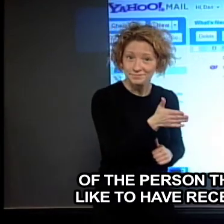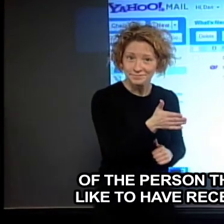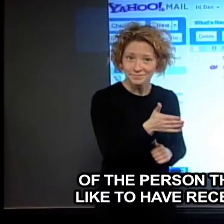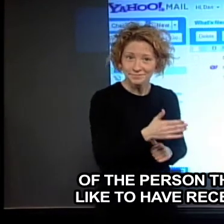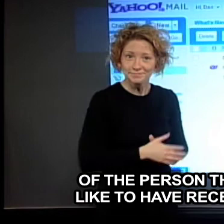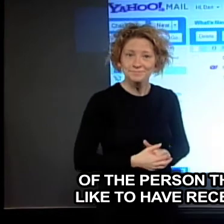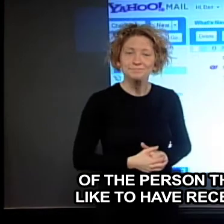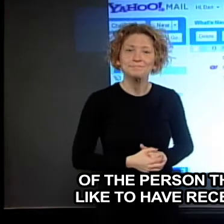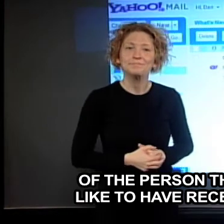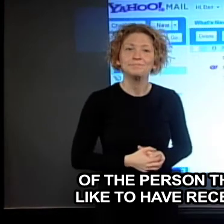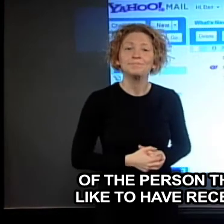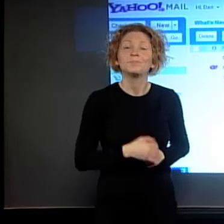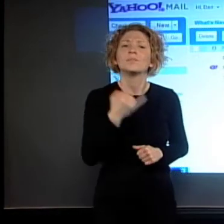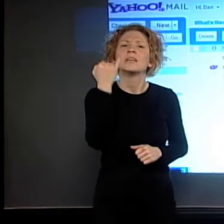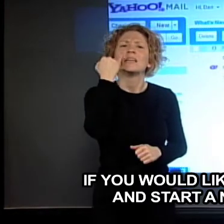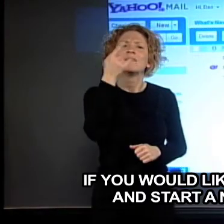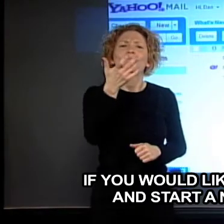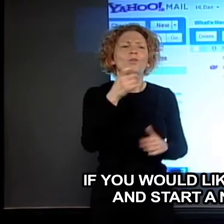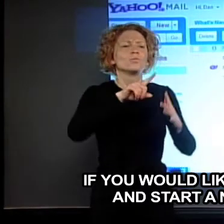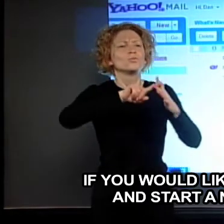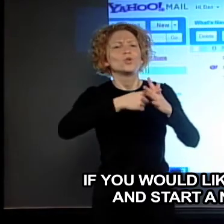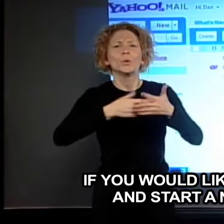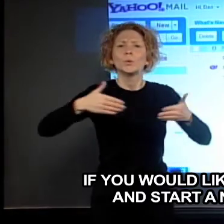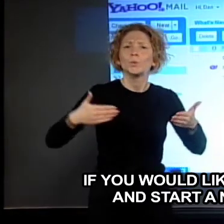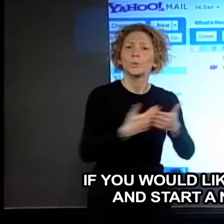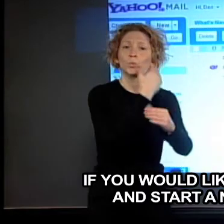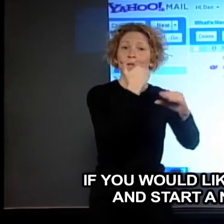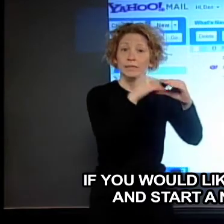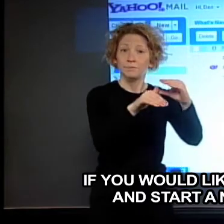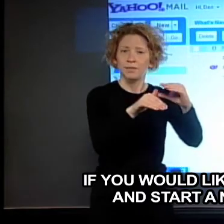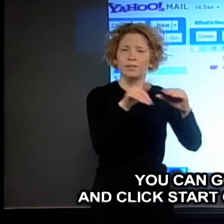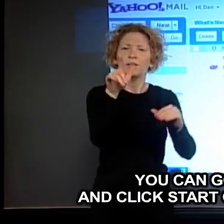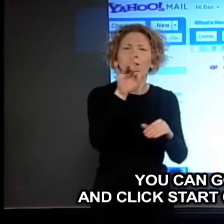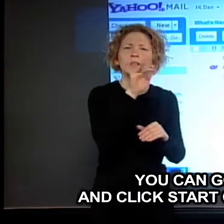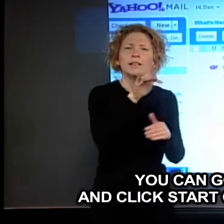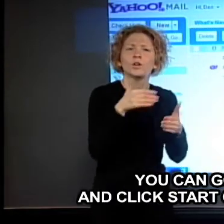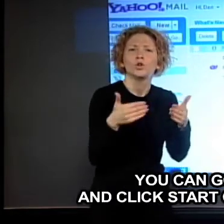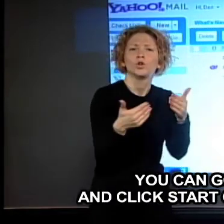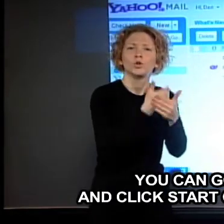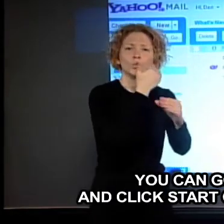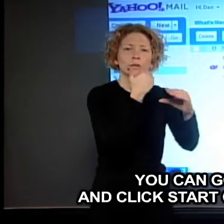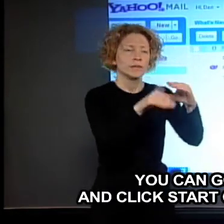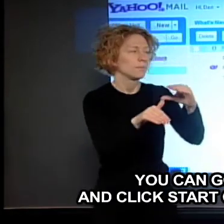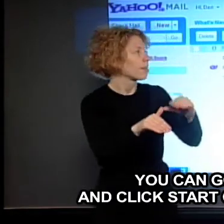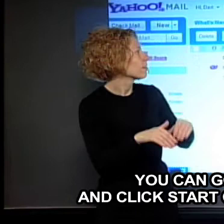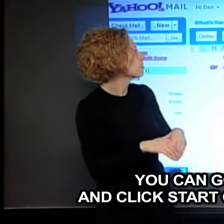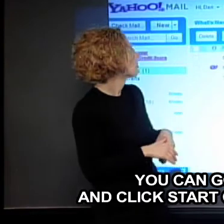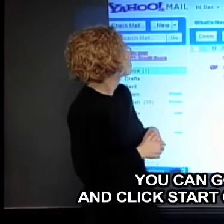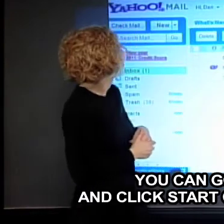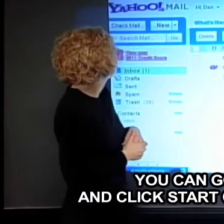the email. If you would like to go ahead and start a new email, you can go ahead and click Start on New Email.